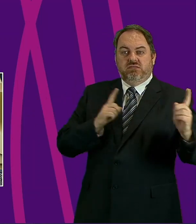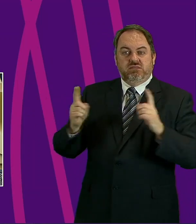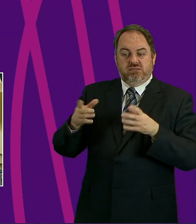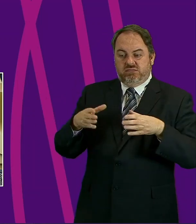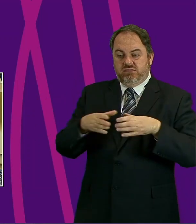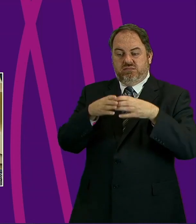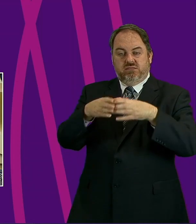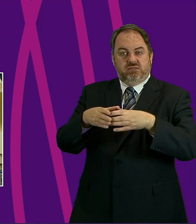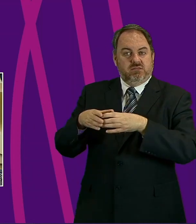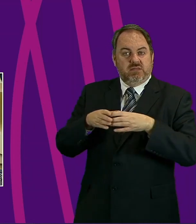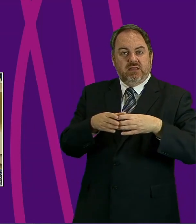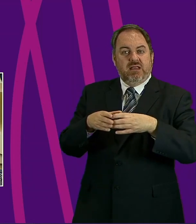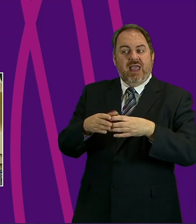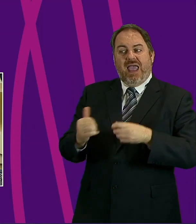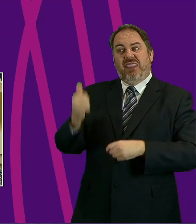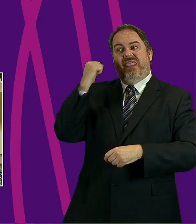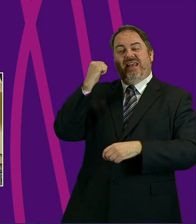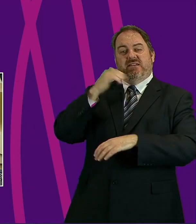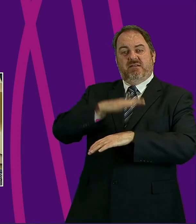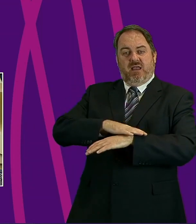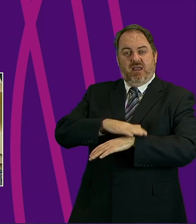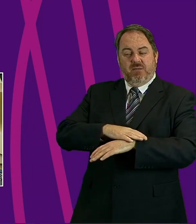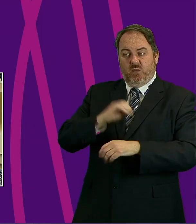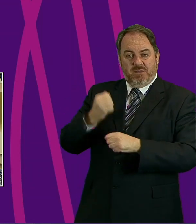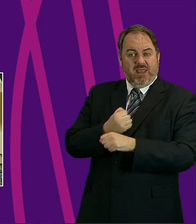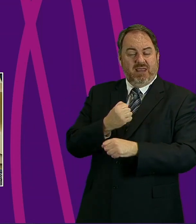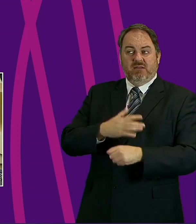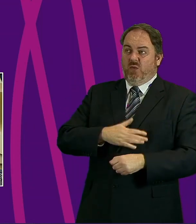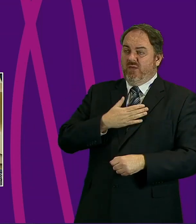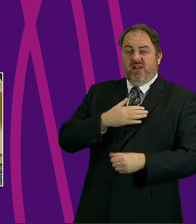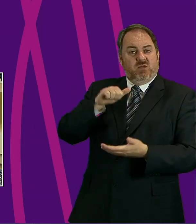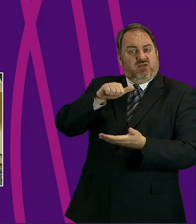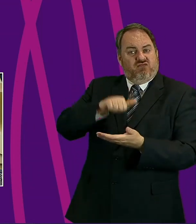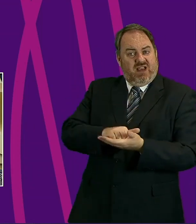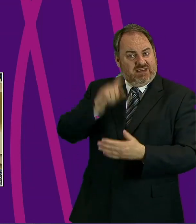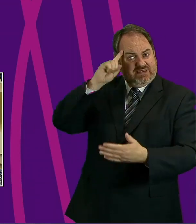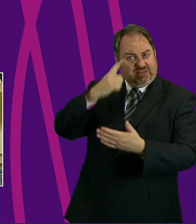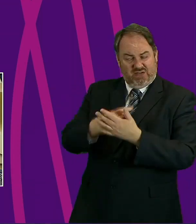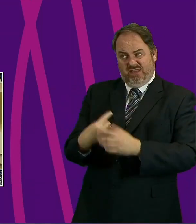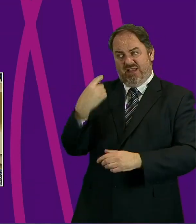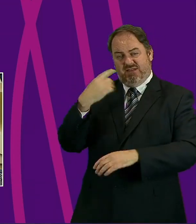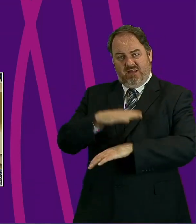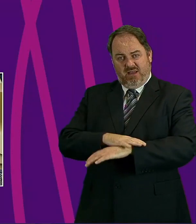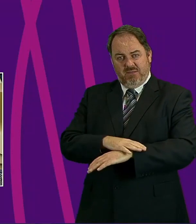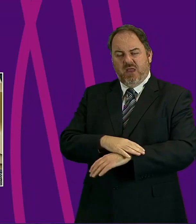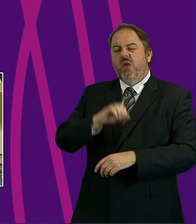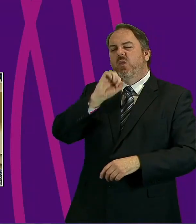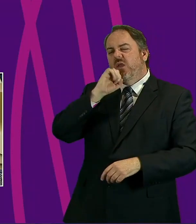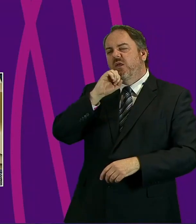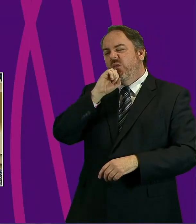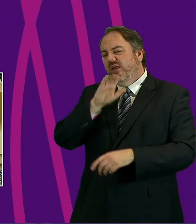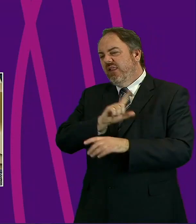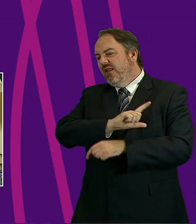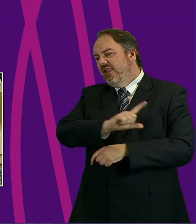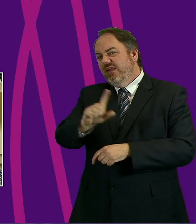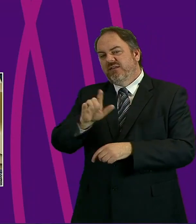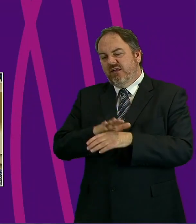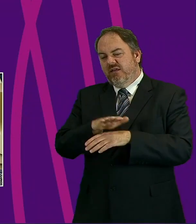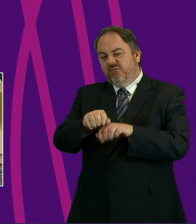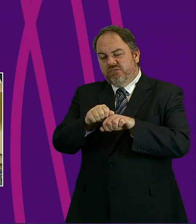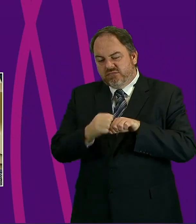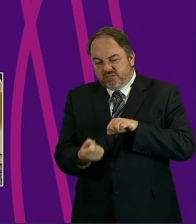at what we consider to be the right time and in the right order and in the right way. I'm sure there will be for a long time to come questions legitimately raised about